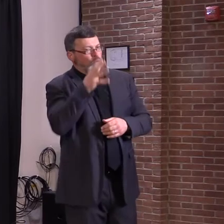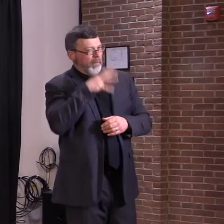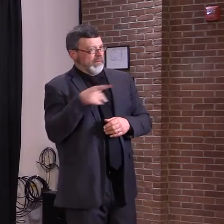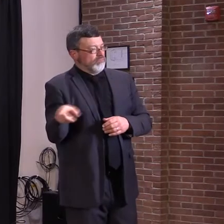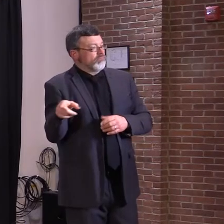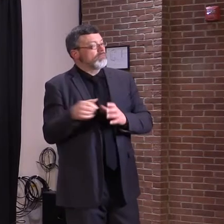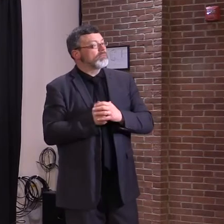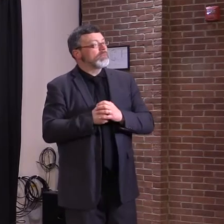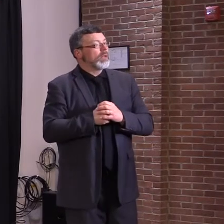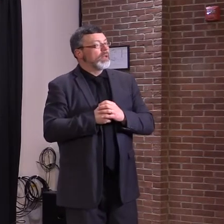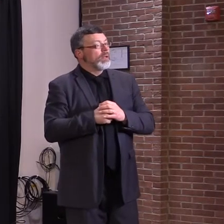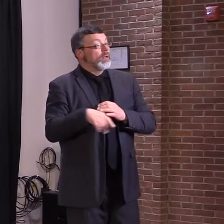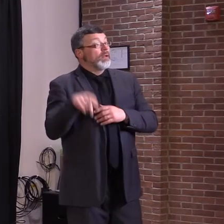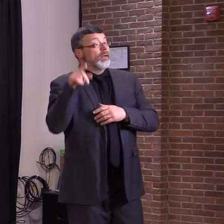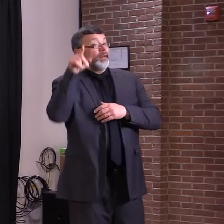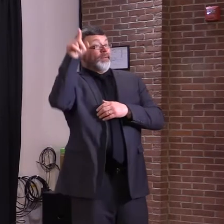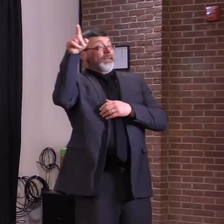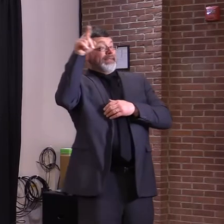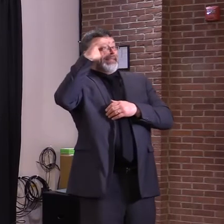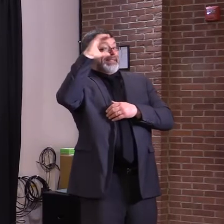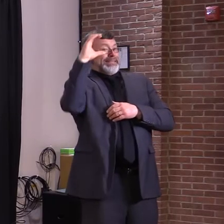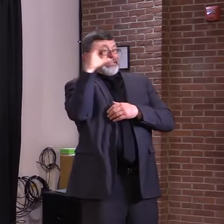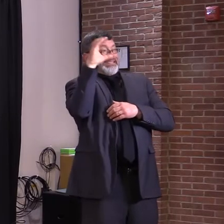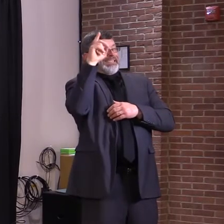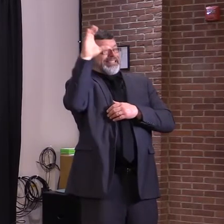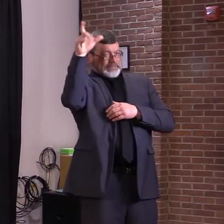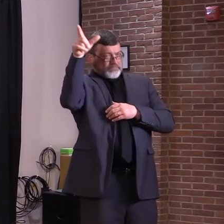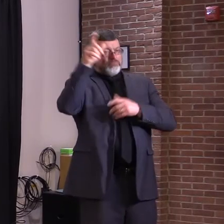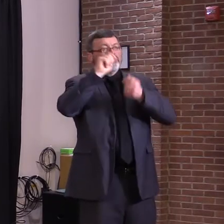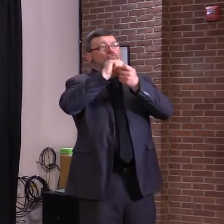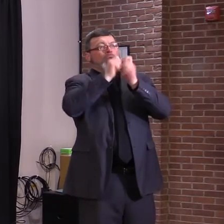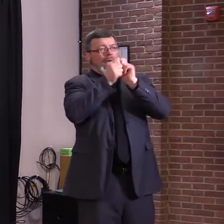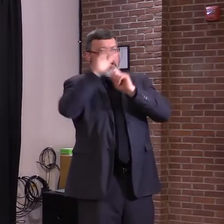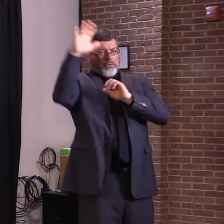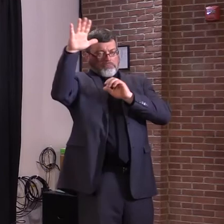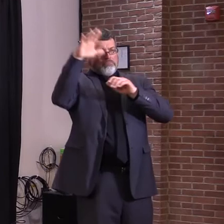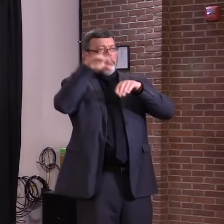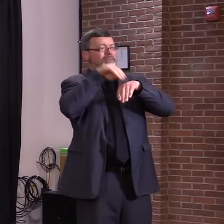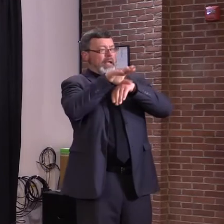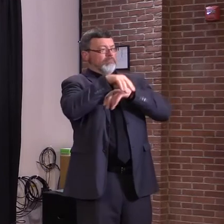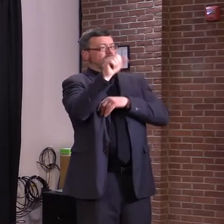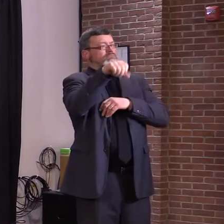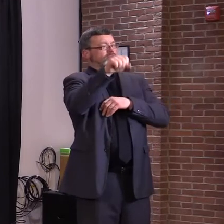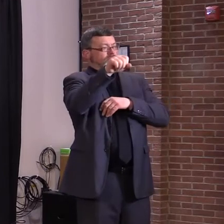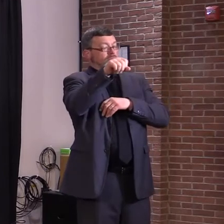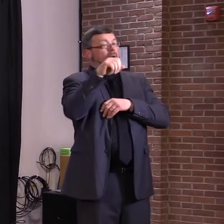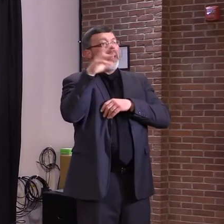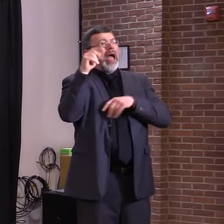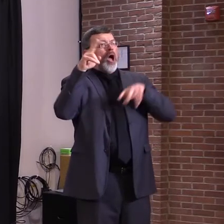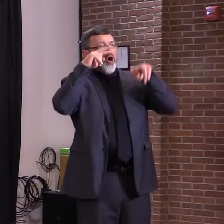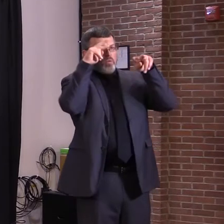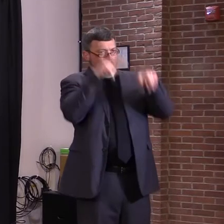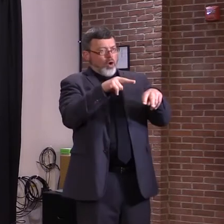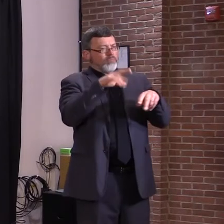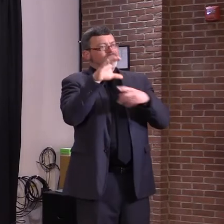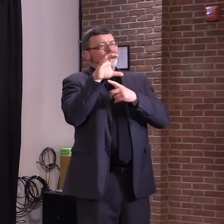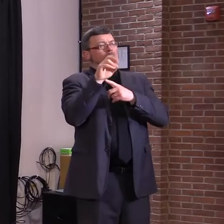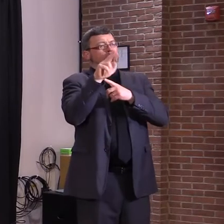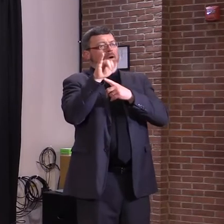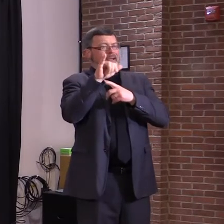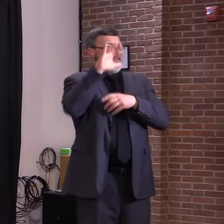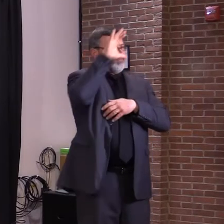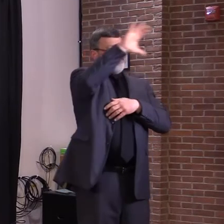the CDC reversed course in designating certain counties as high risk. I wouldn't characterize it that way.